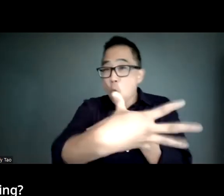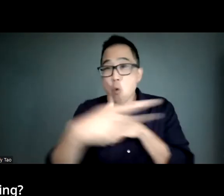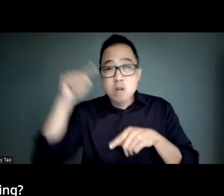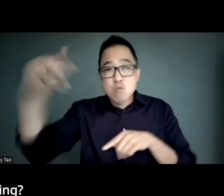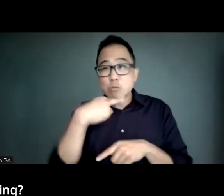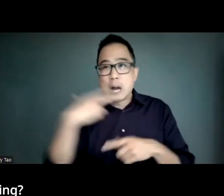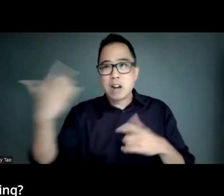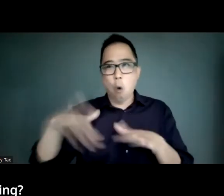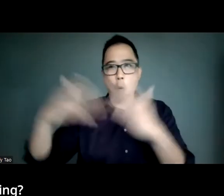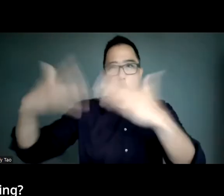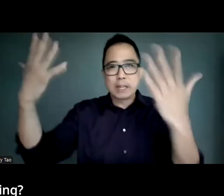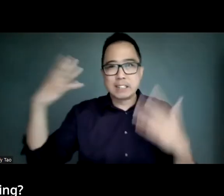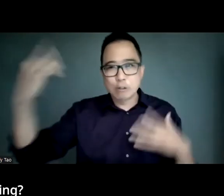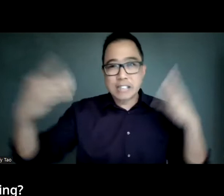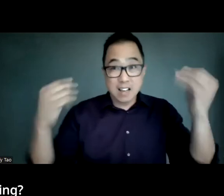Yes.